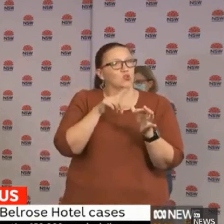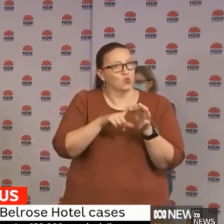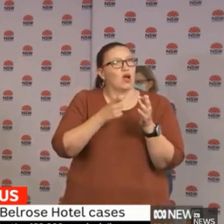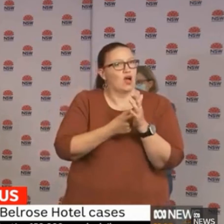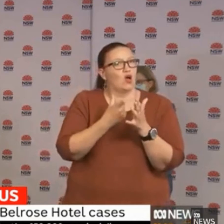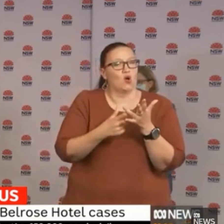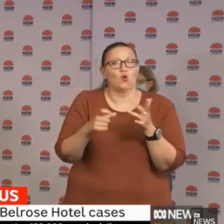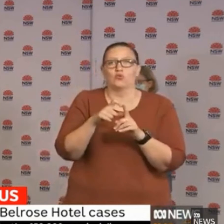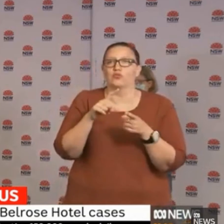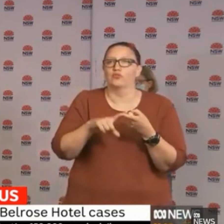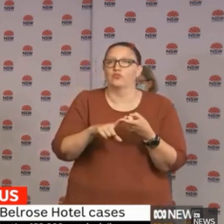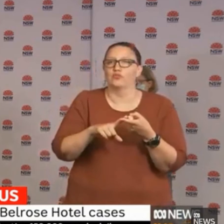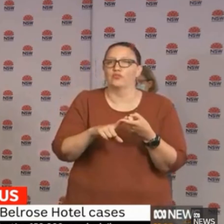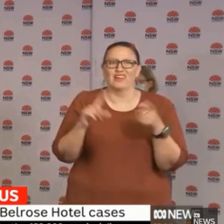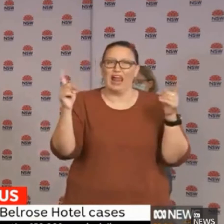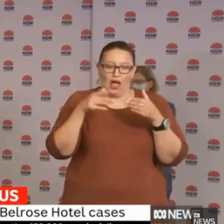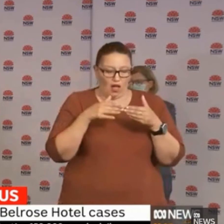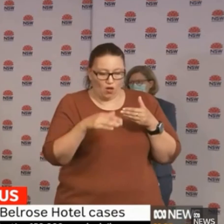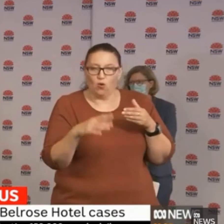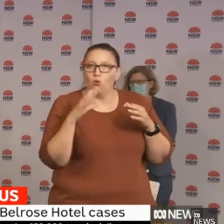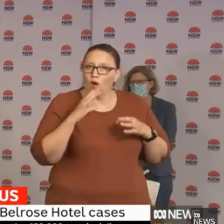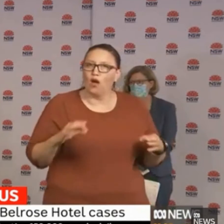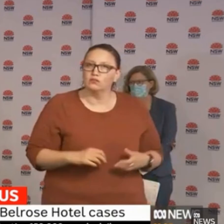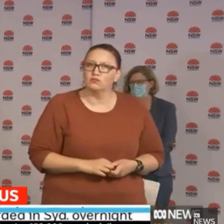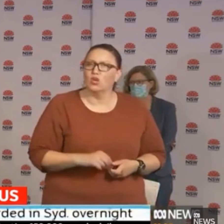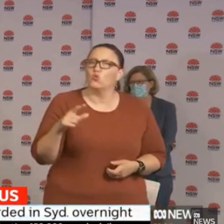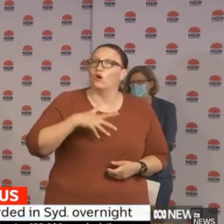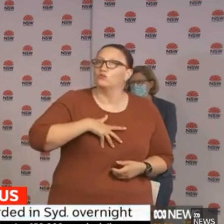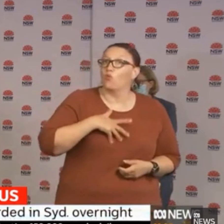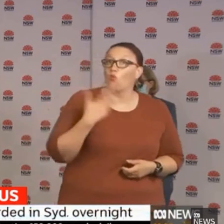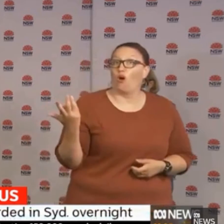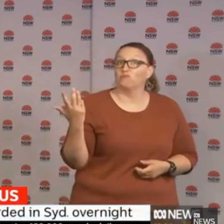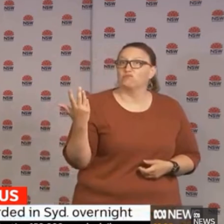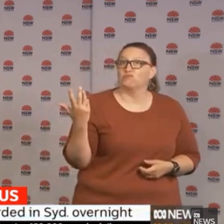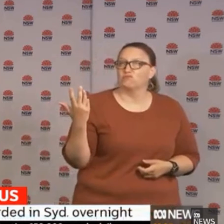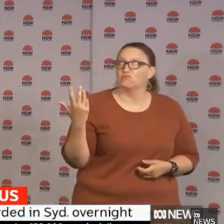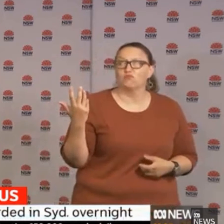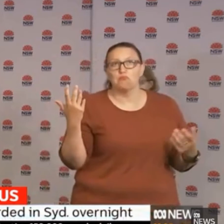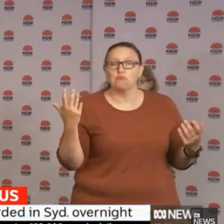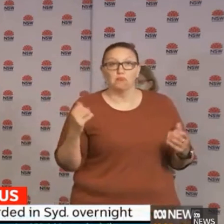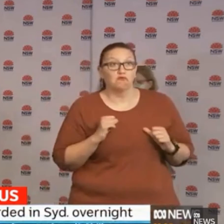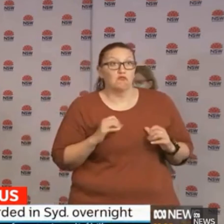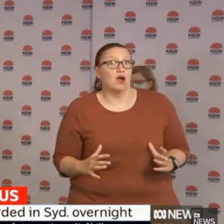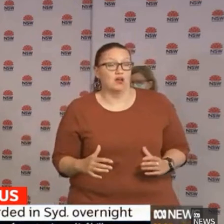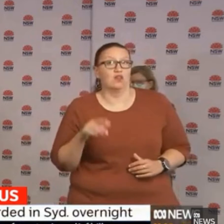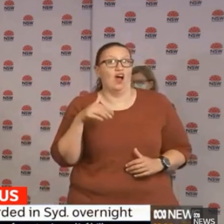you need to do it. Quite apart from anything else, even if you don't want to do it out of goodwill, there is a $5,000